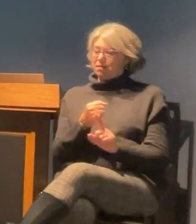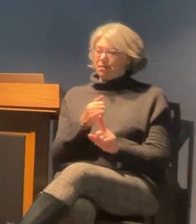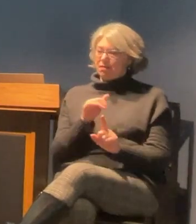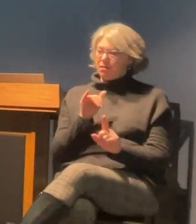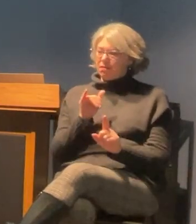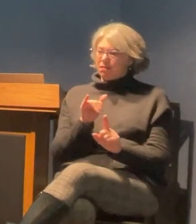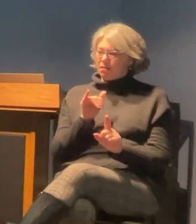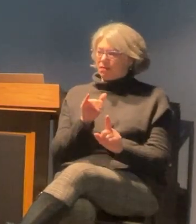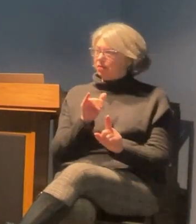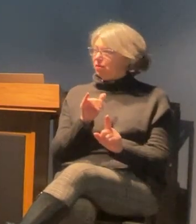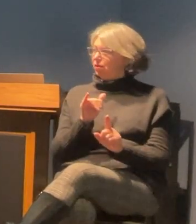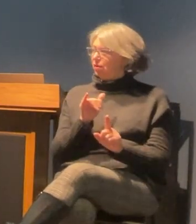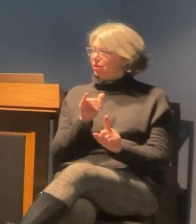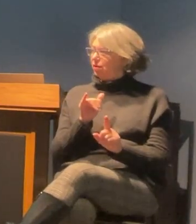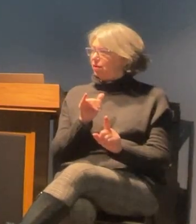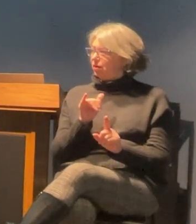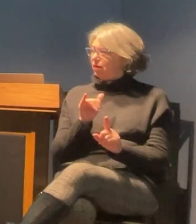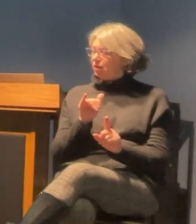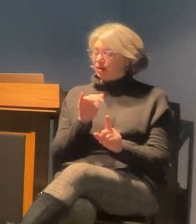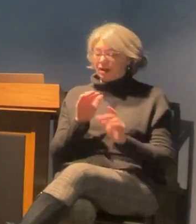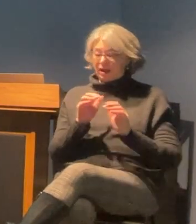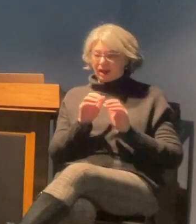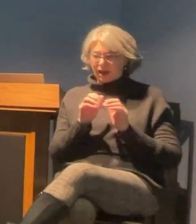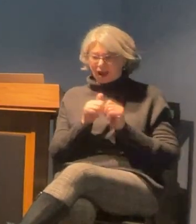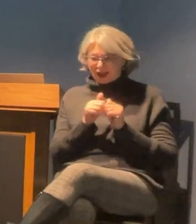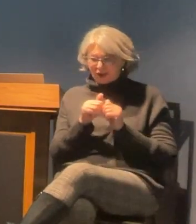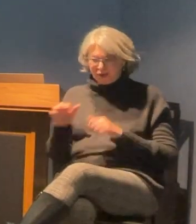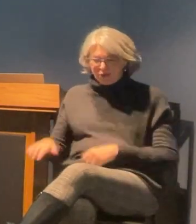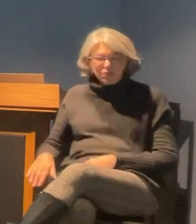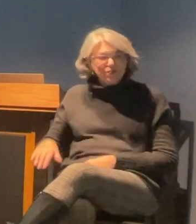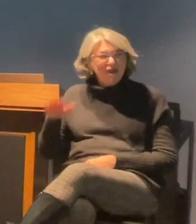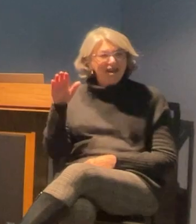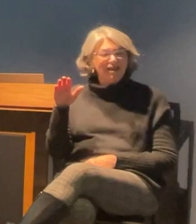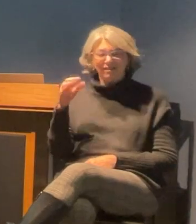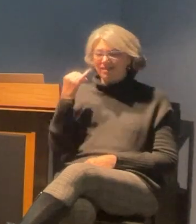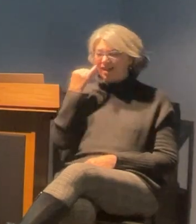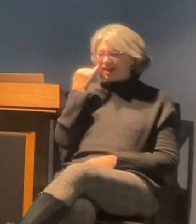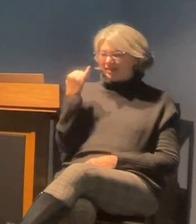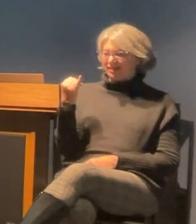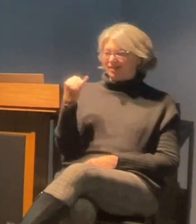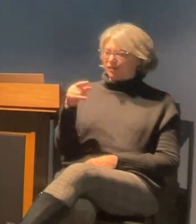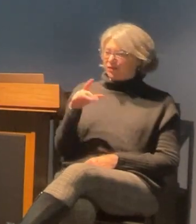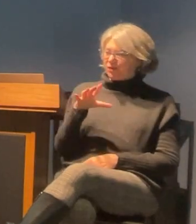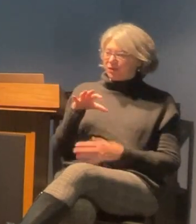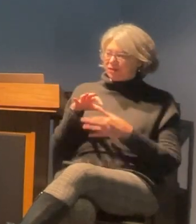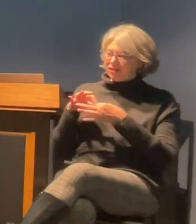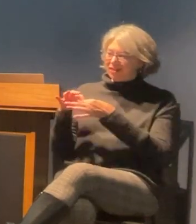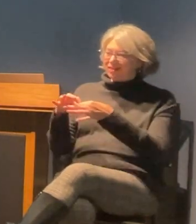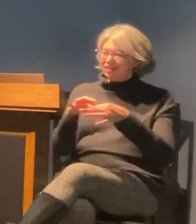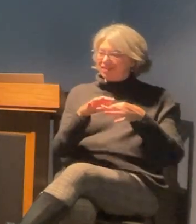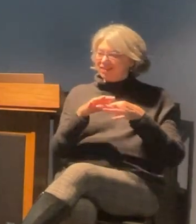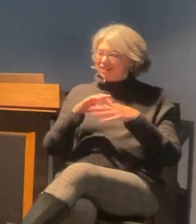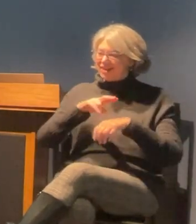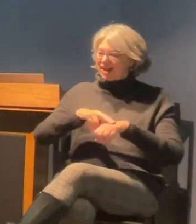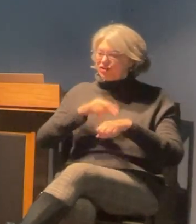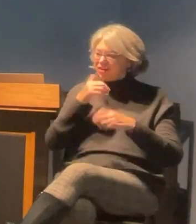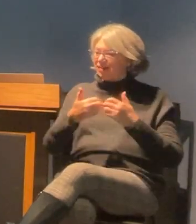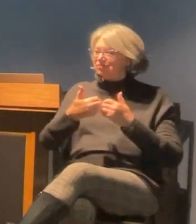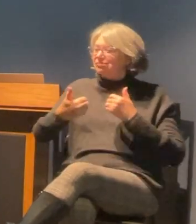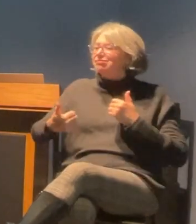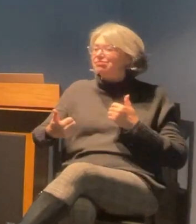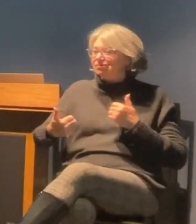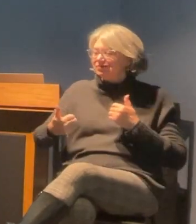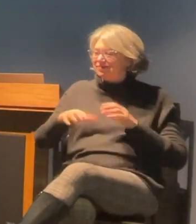that the way you were brought up, and this idea of that you are part of nature, that you are not something